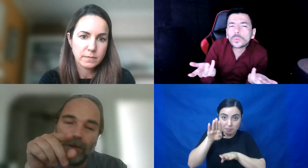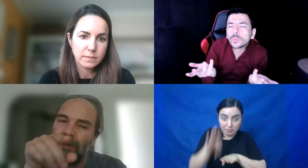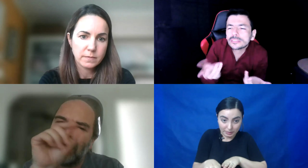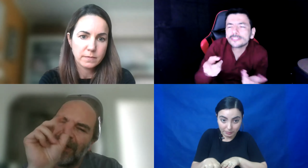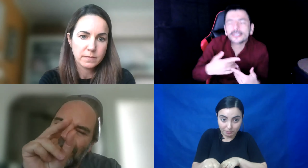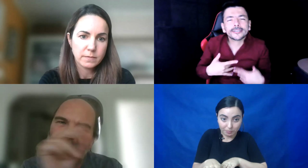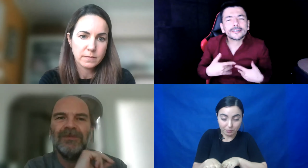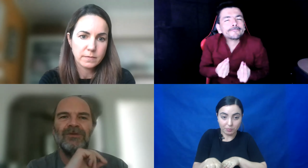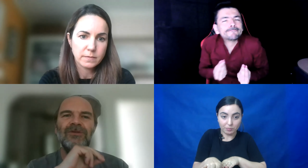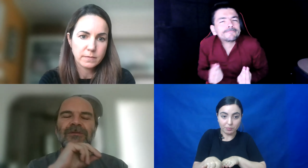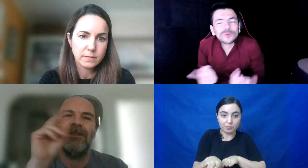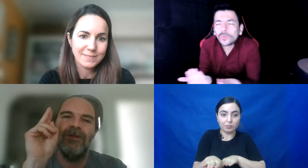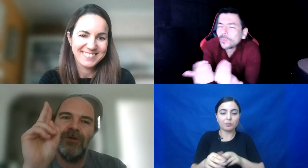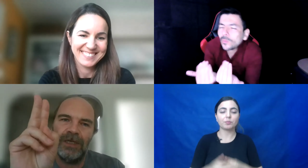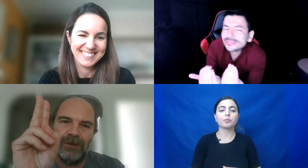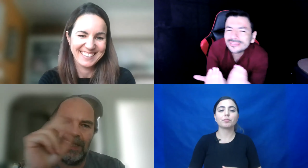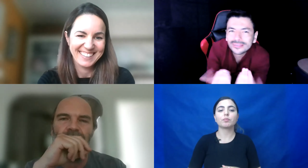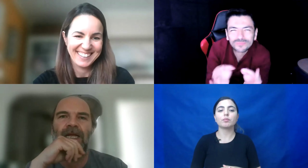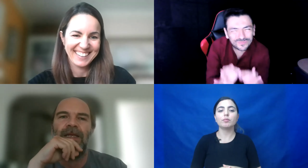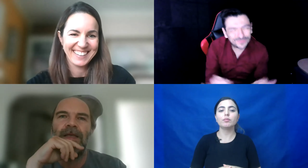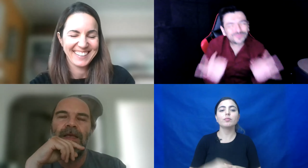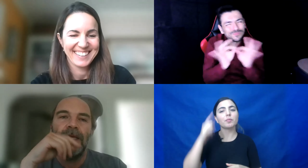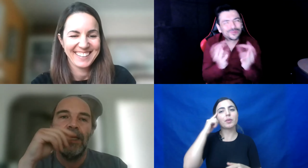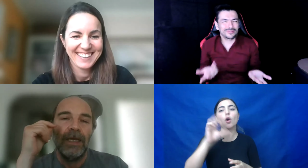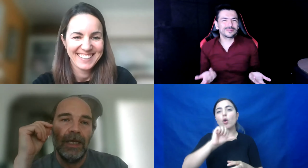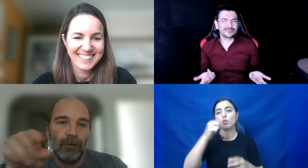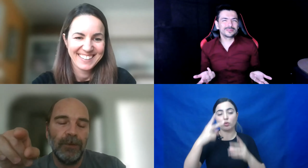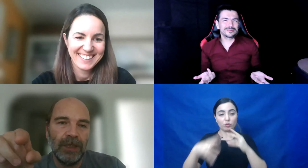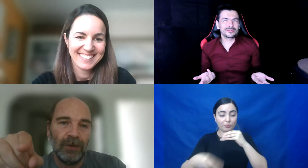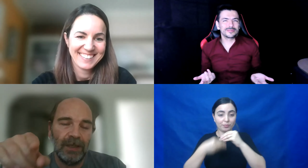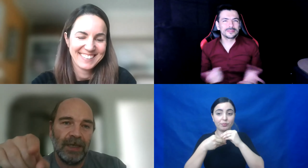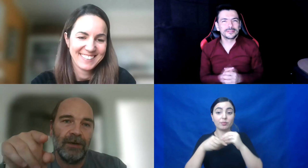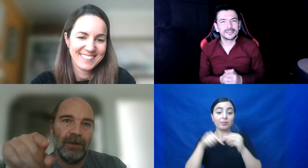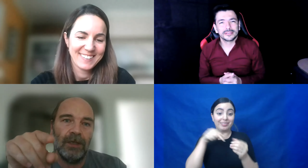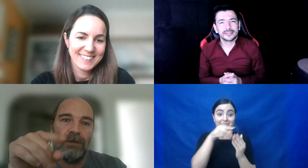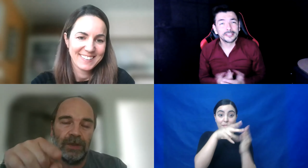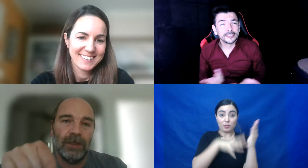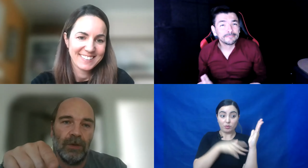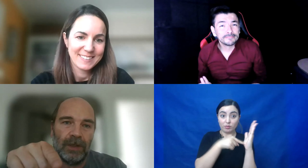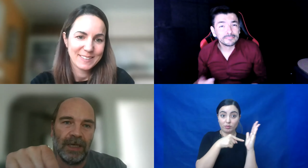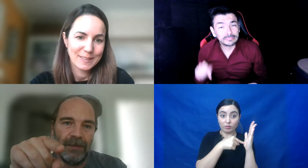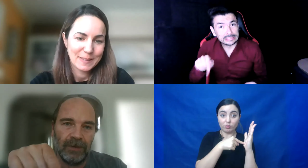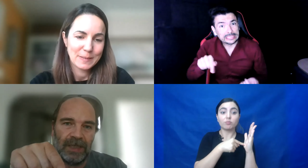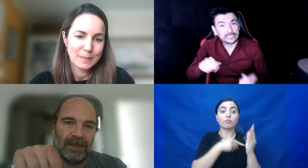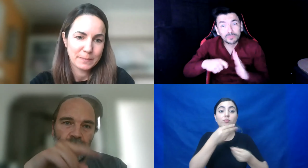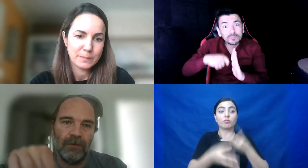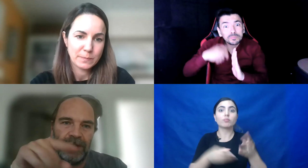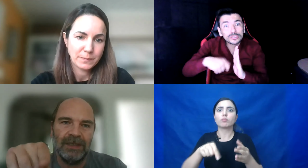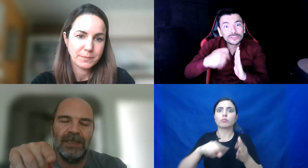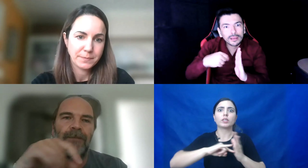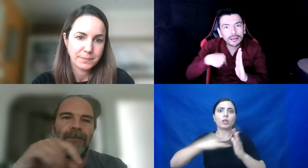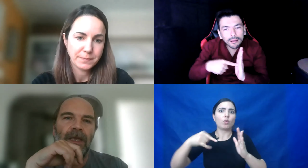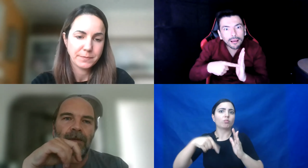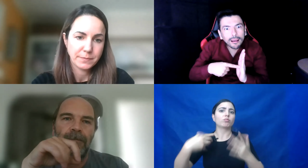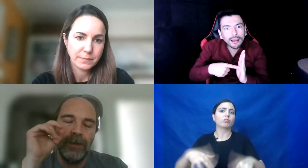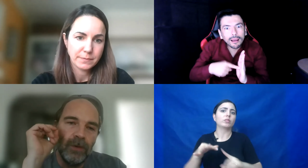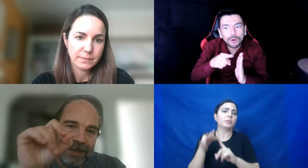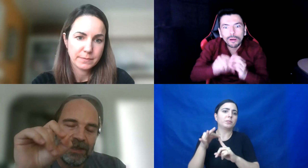real problems of the people are. I will talk about two other lessons we learned. These